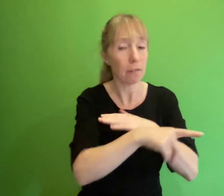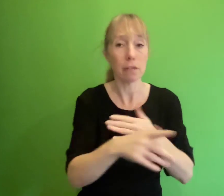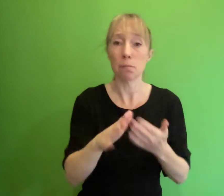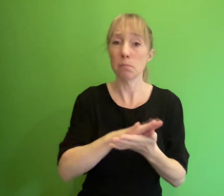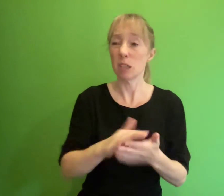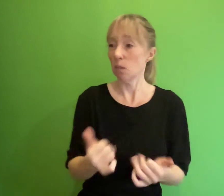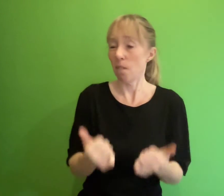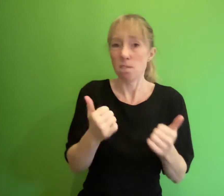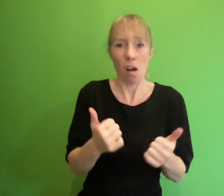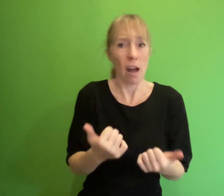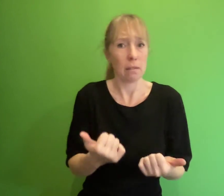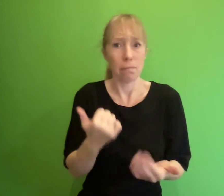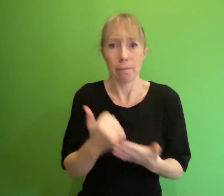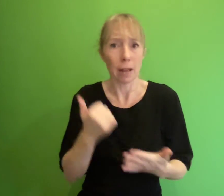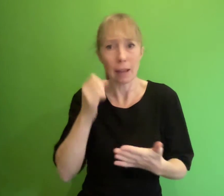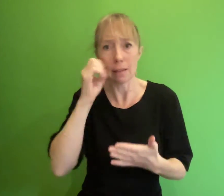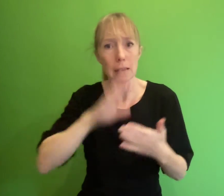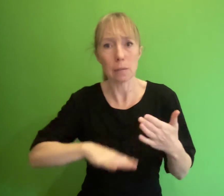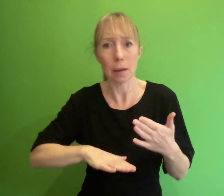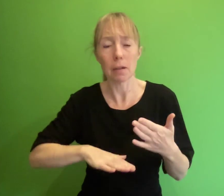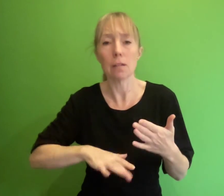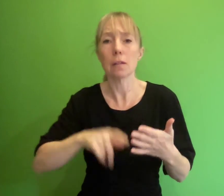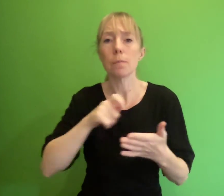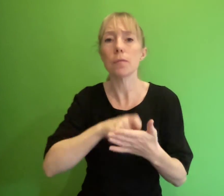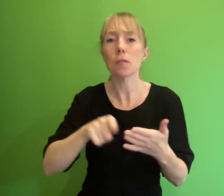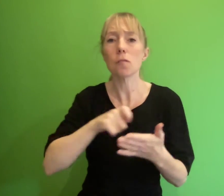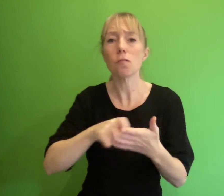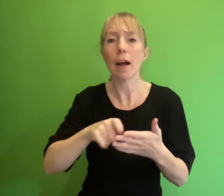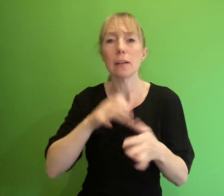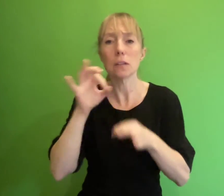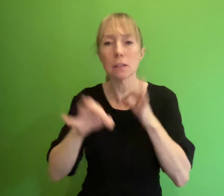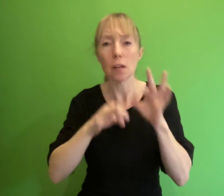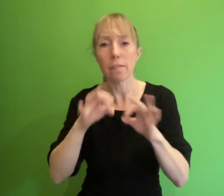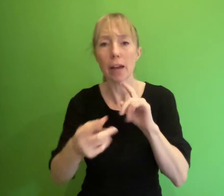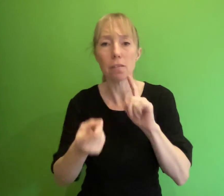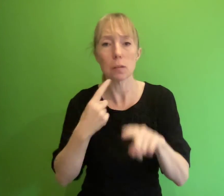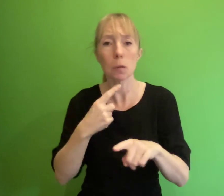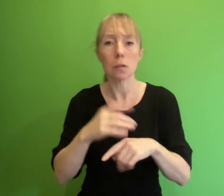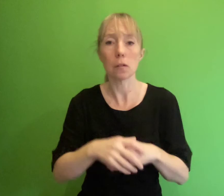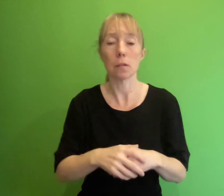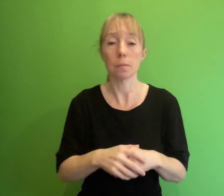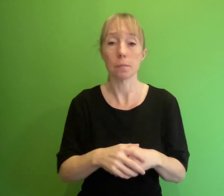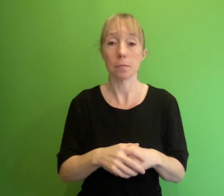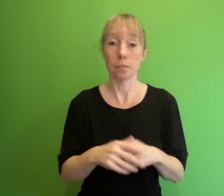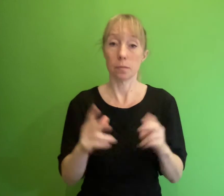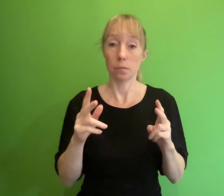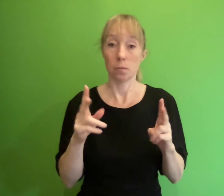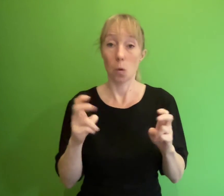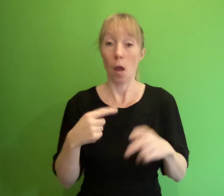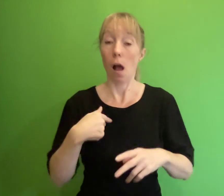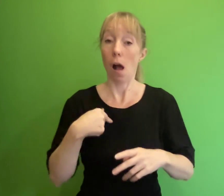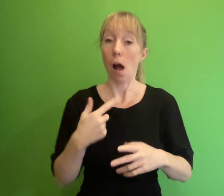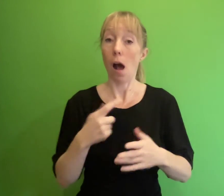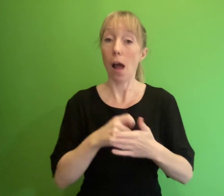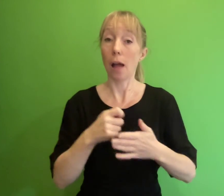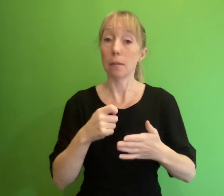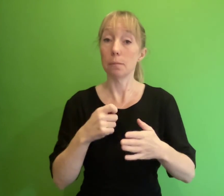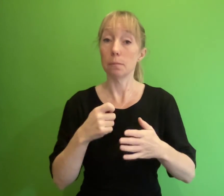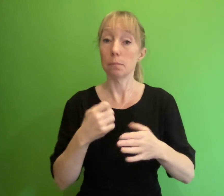great experience. Writers' Survey Respondent. I'm doing a residency at Literature Organisation.